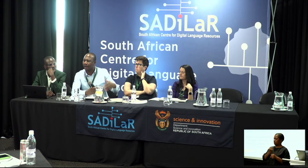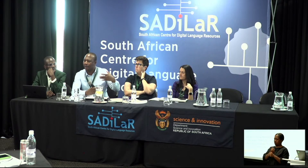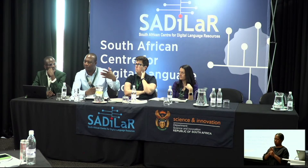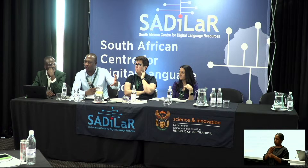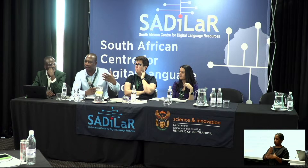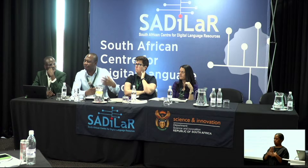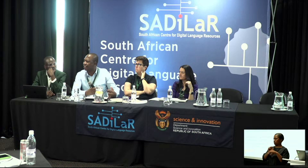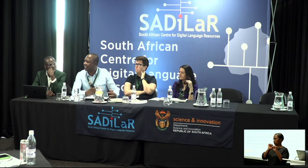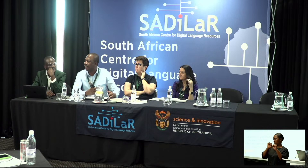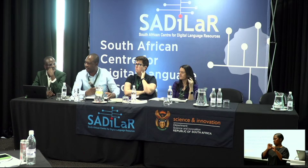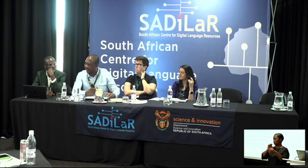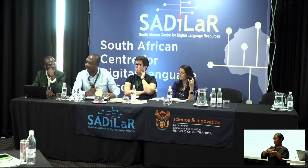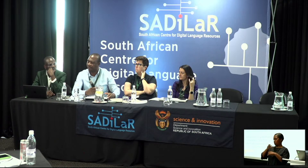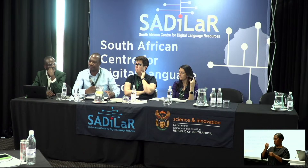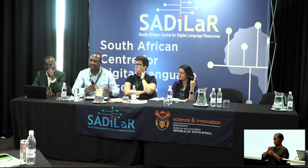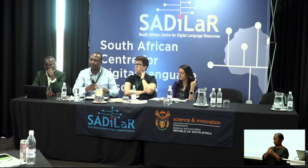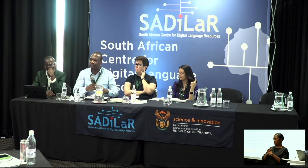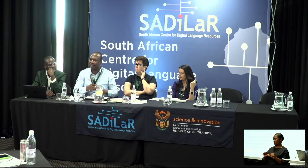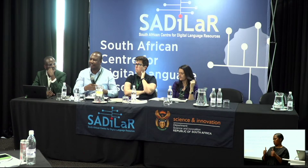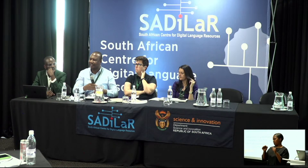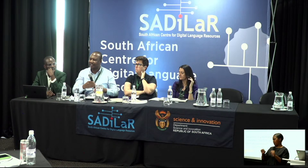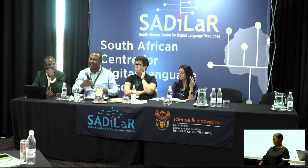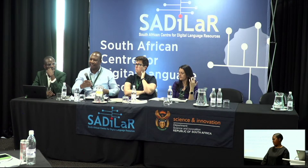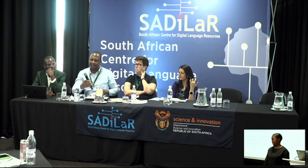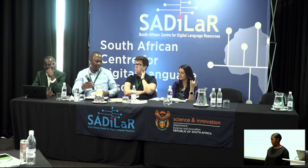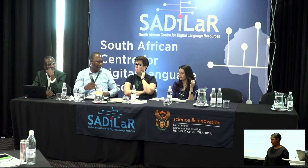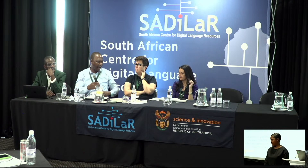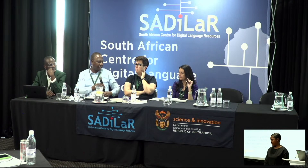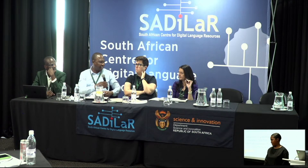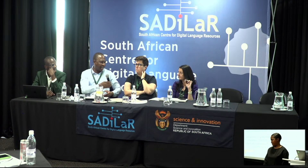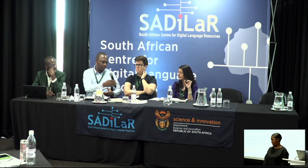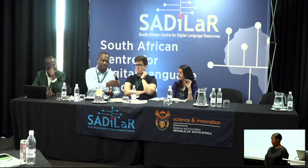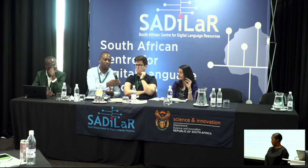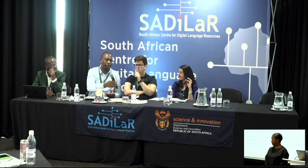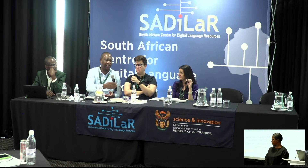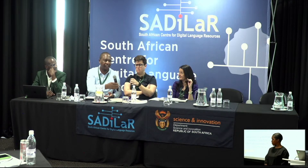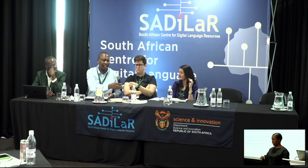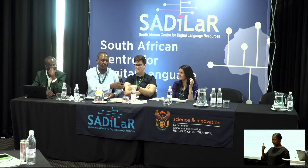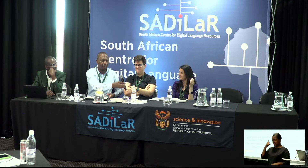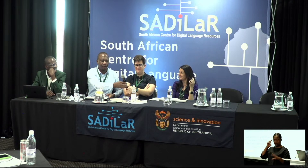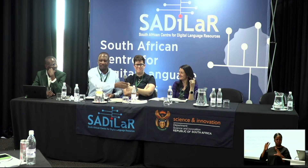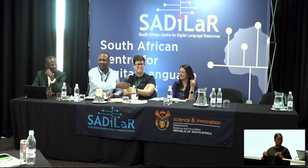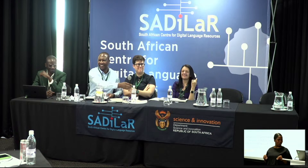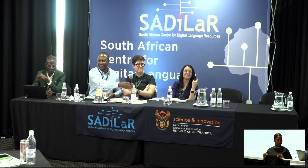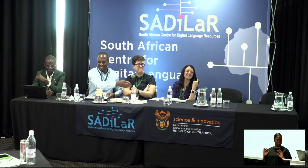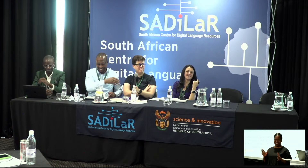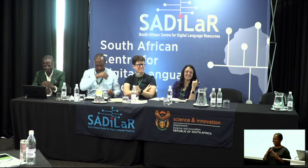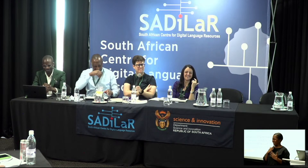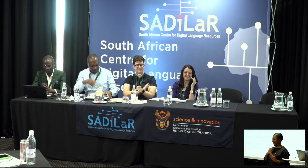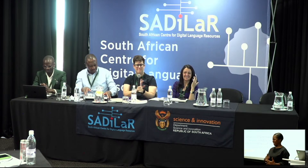work more efficiently and effectively. I think I should stop here. Thank you.